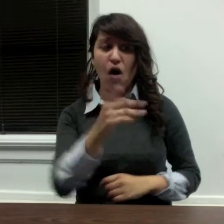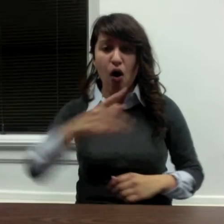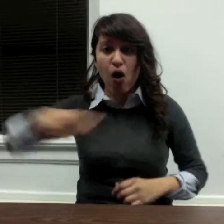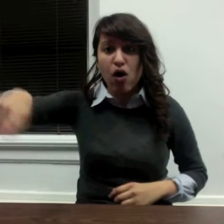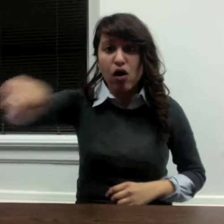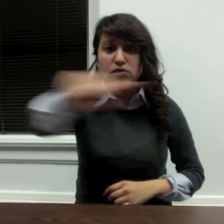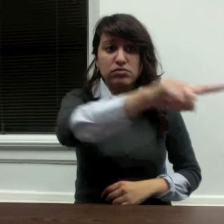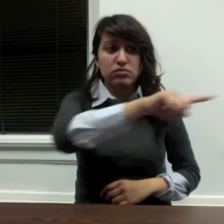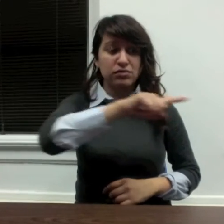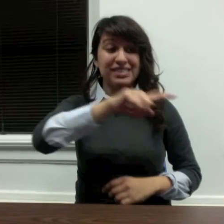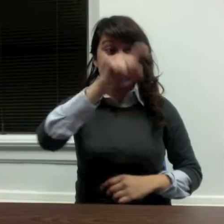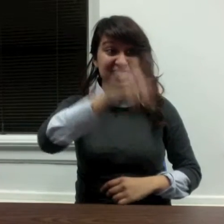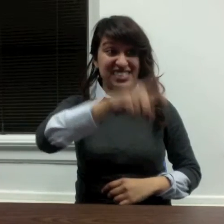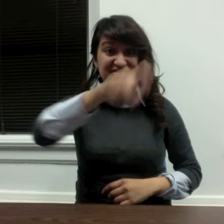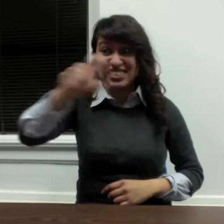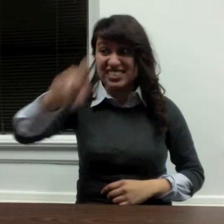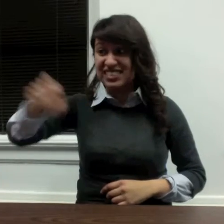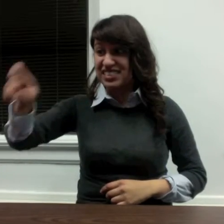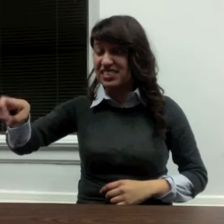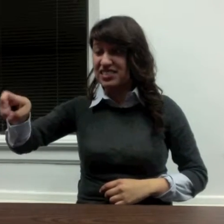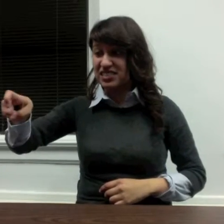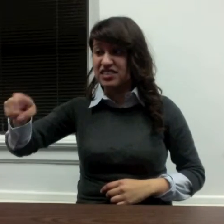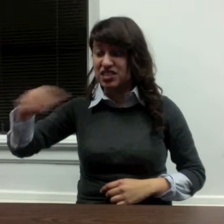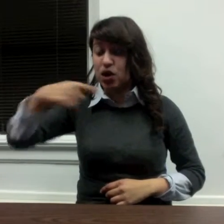the treasure that exists within our region.